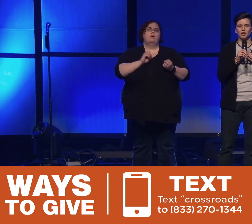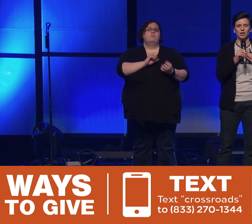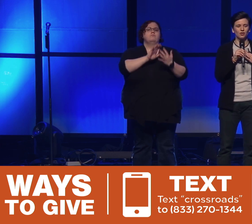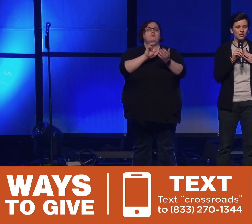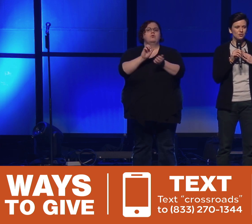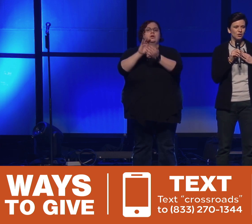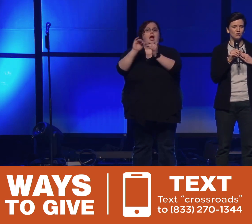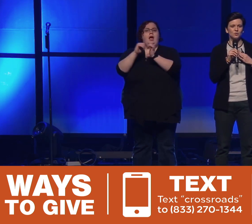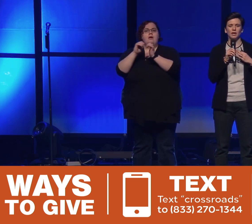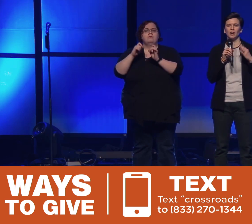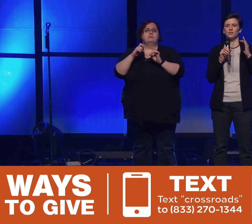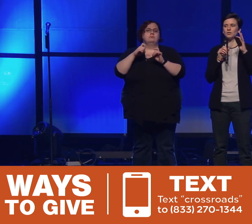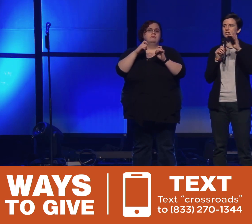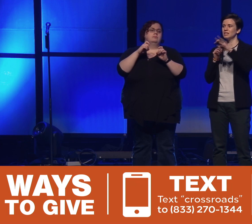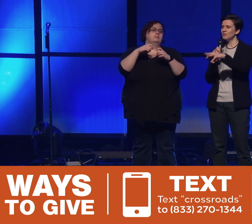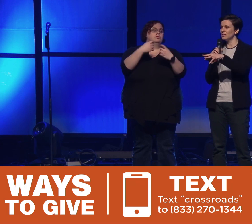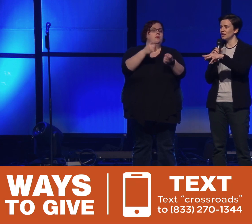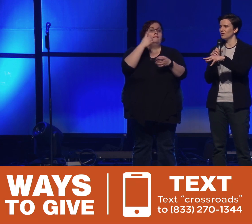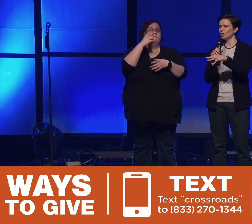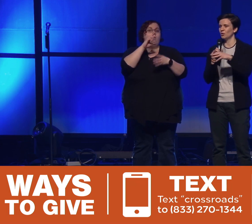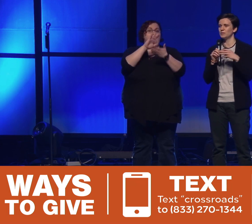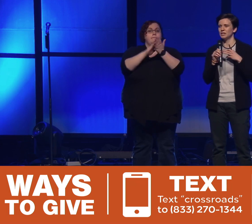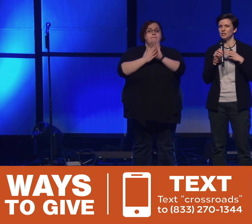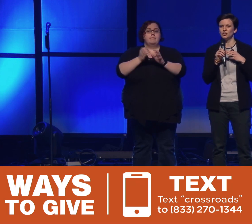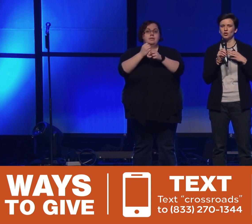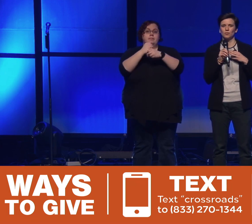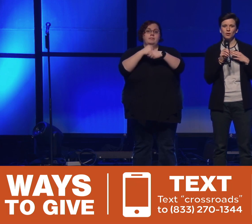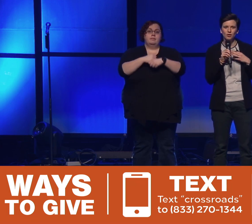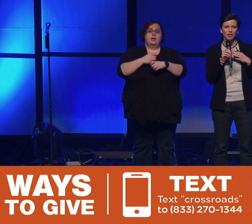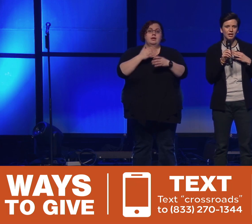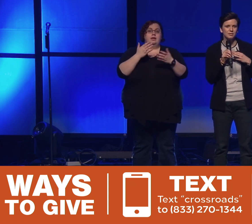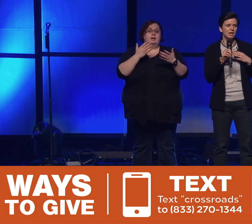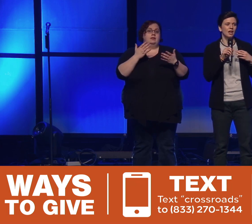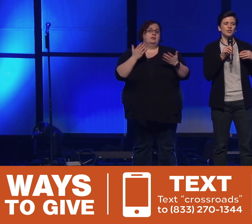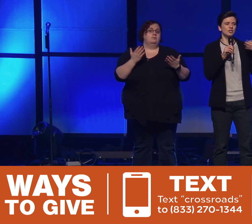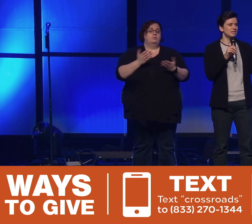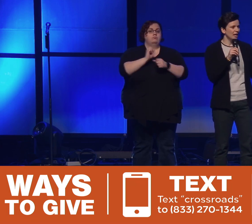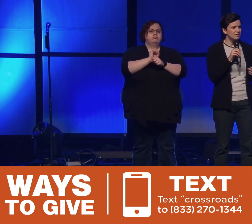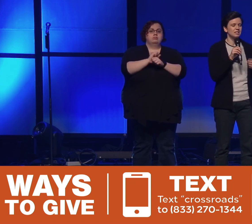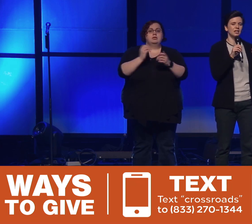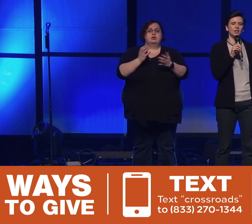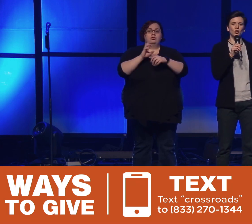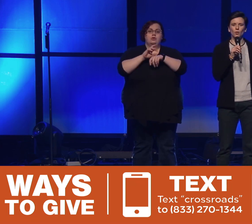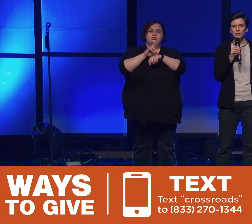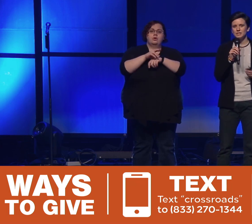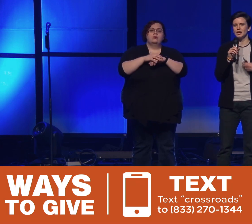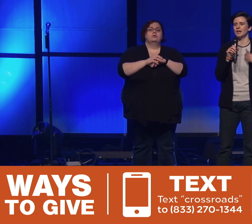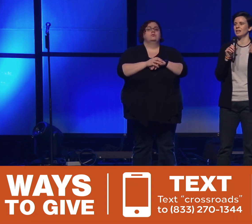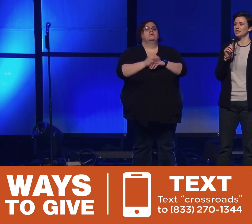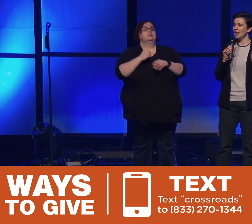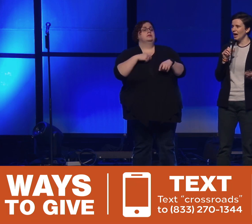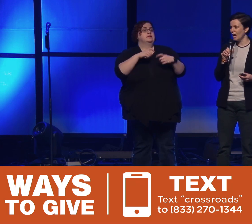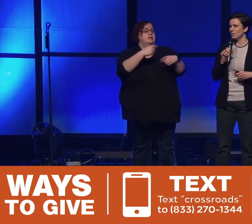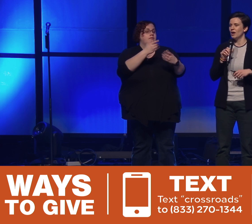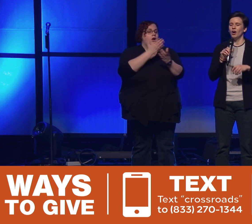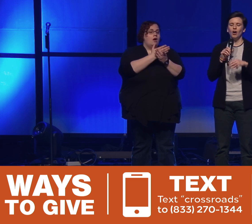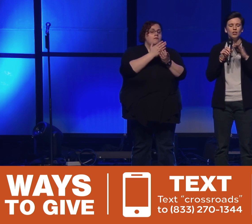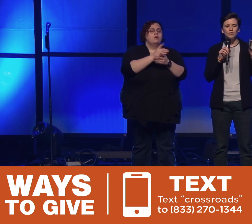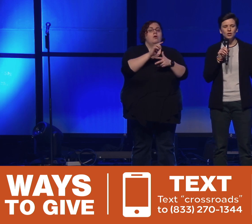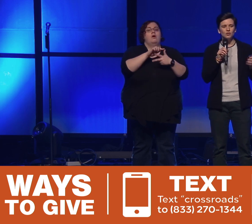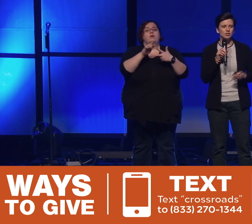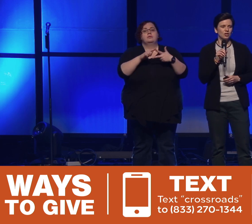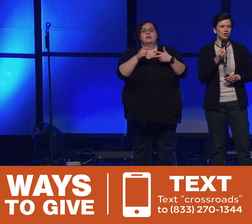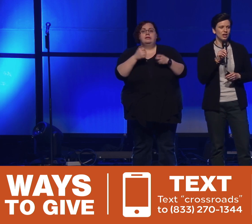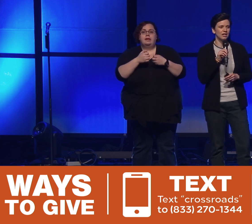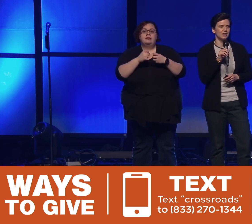peacemaking work here at Crossroads. We have those giving envelopes in your programs. There's texting, the website, the app.